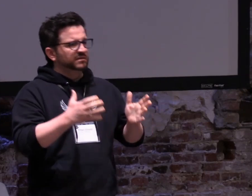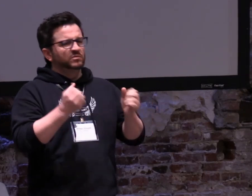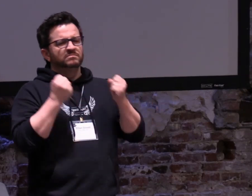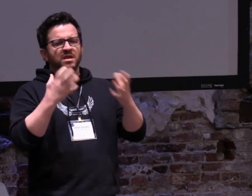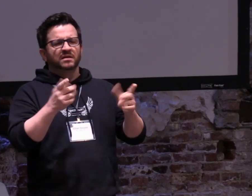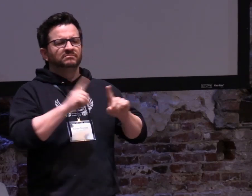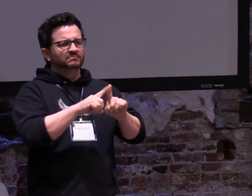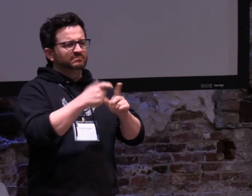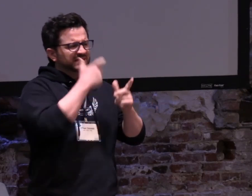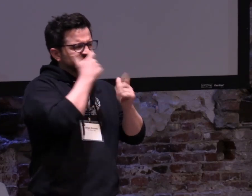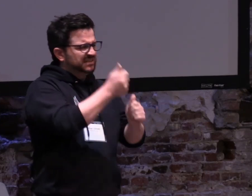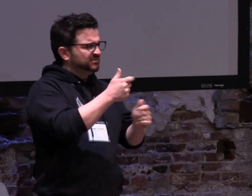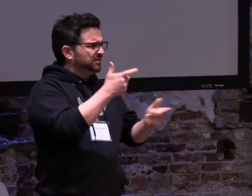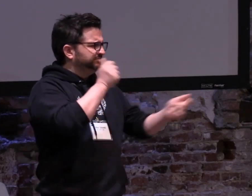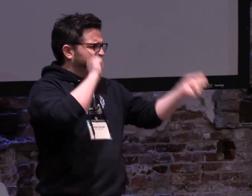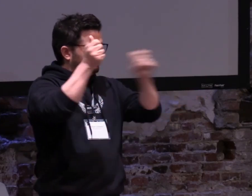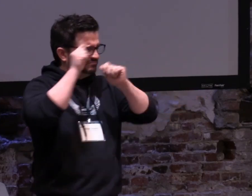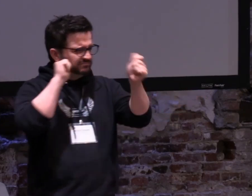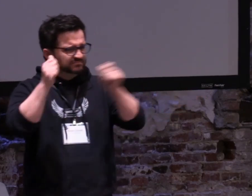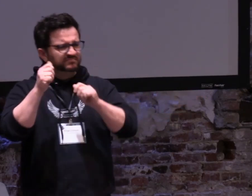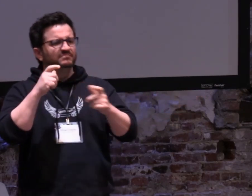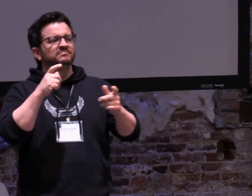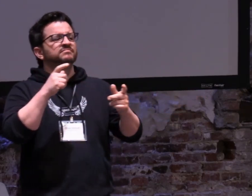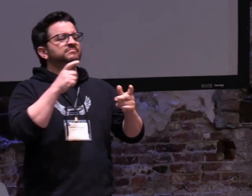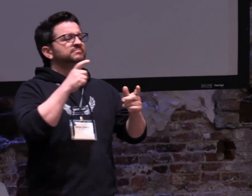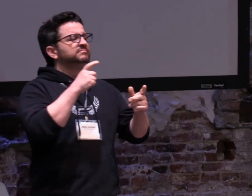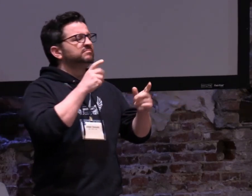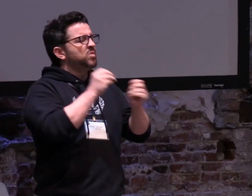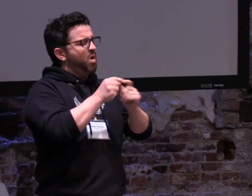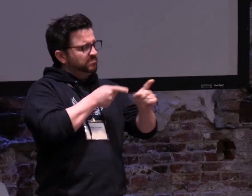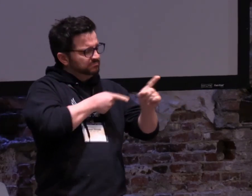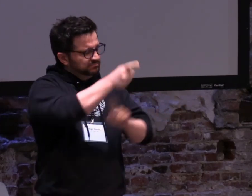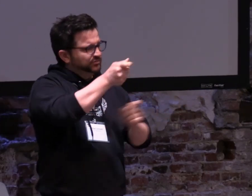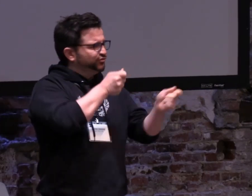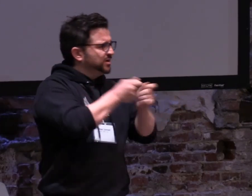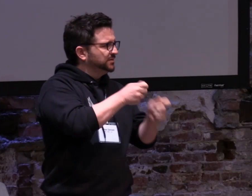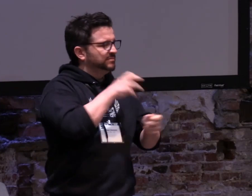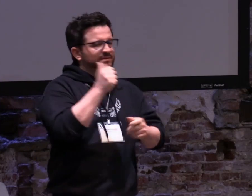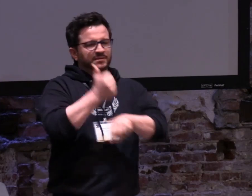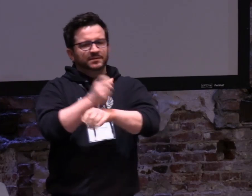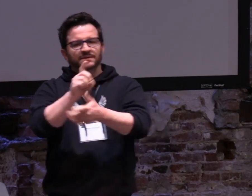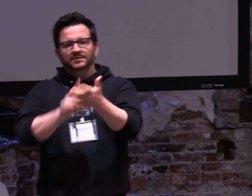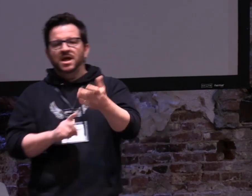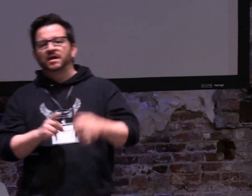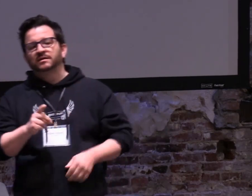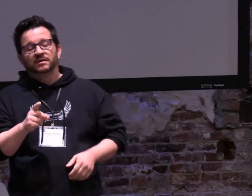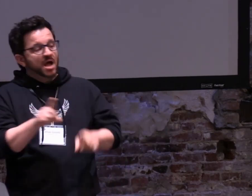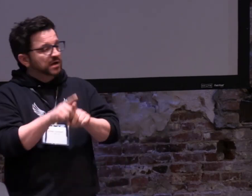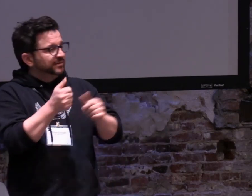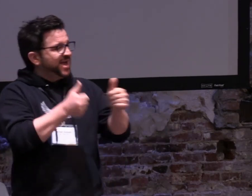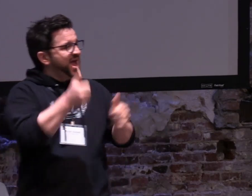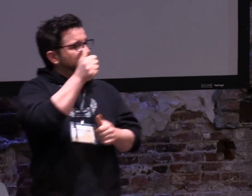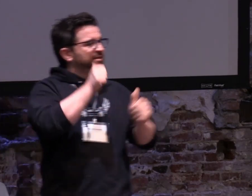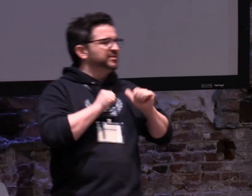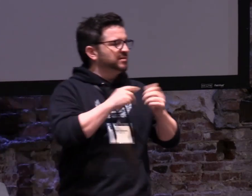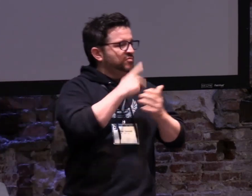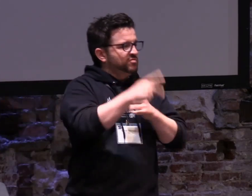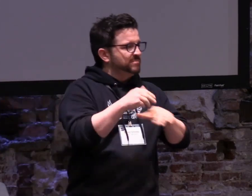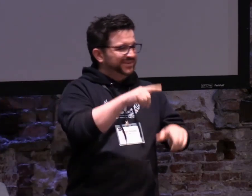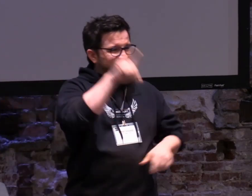I've been a deaf theater artist, worn many hats, primarily in directing and design. I'm